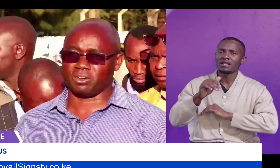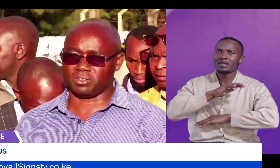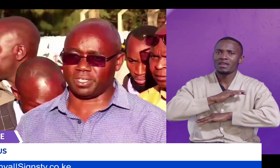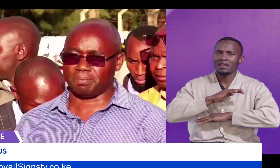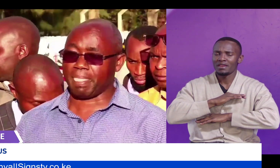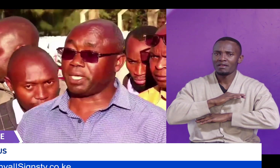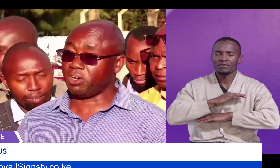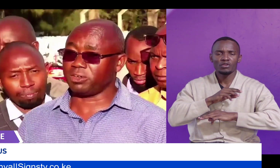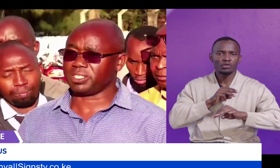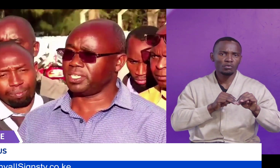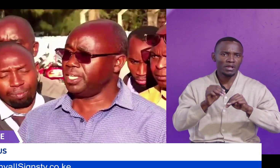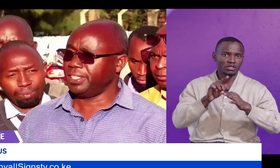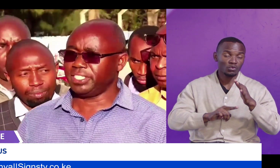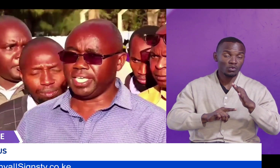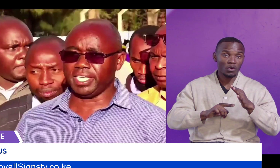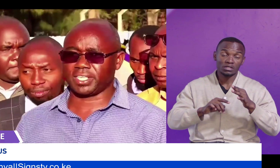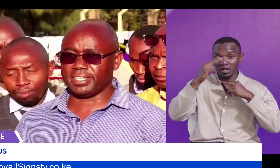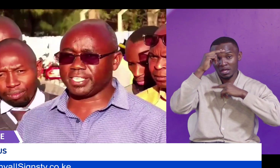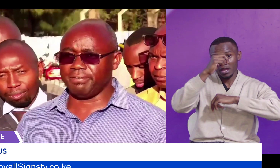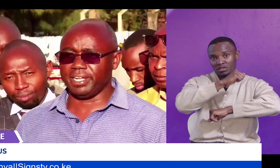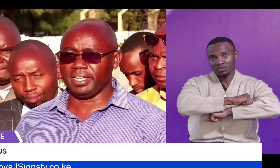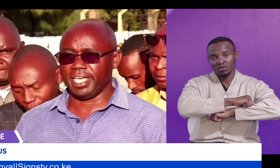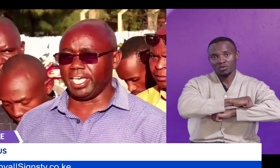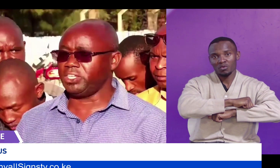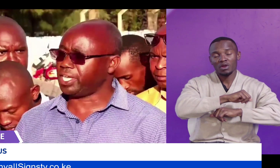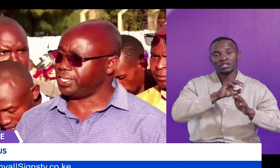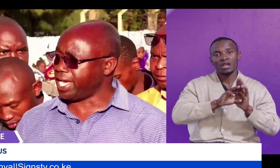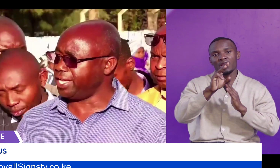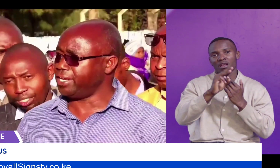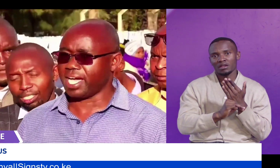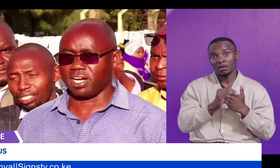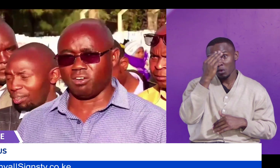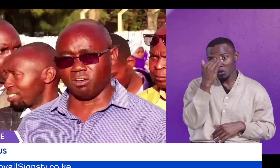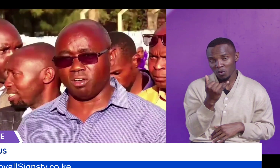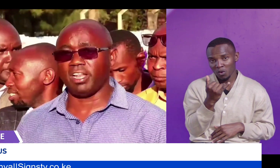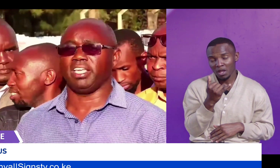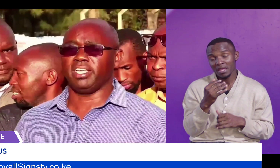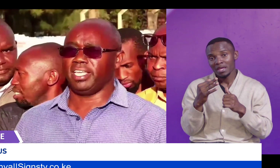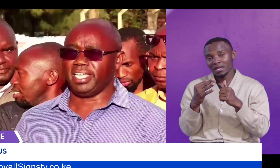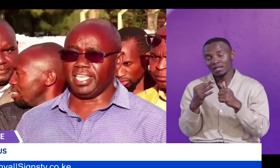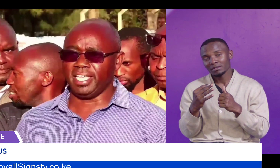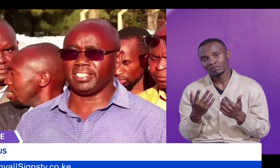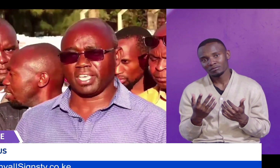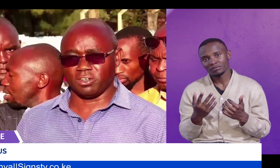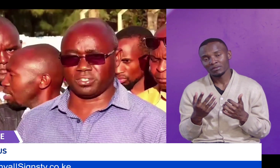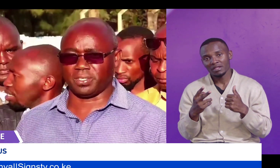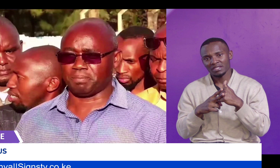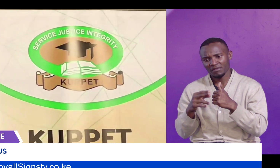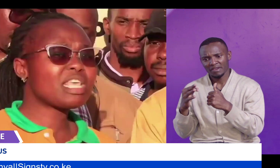secondary because the JS grade 7, 8 and 9 are all in secondary. Hili jambo